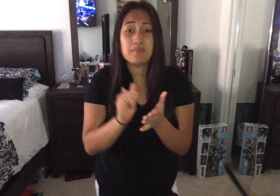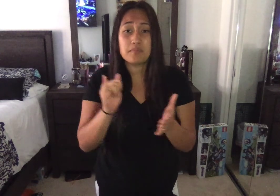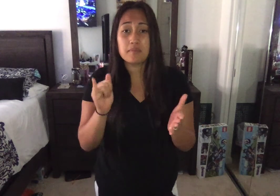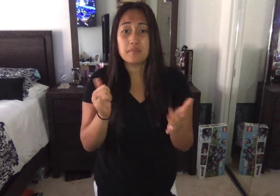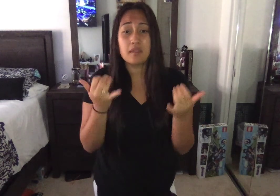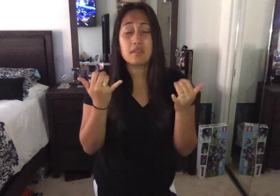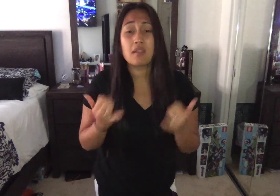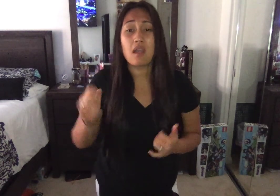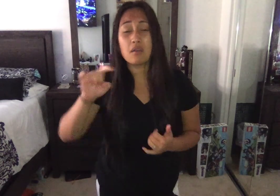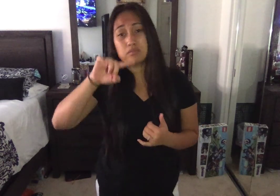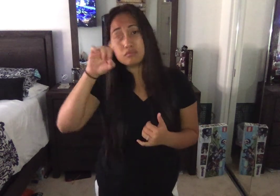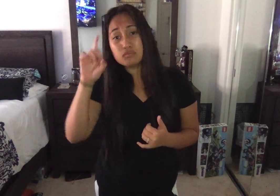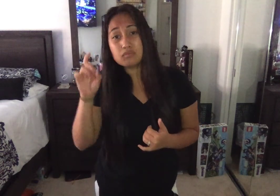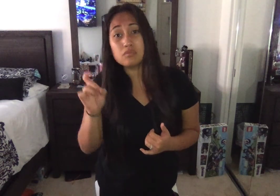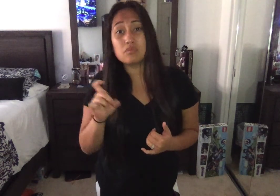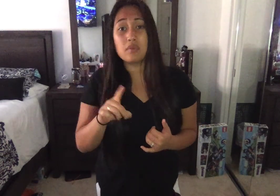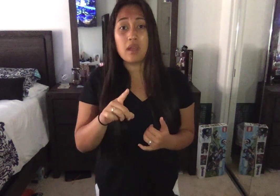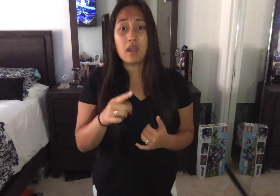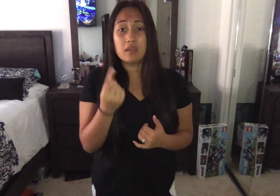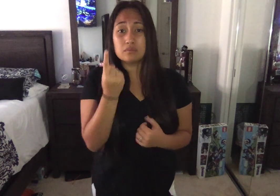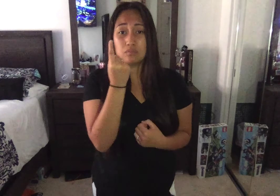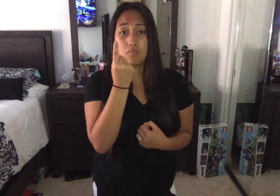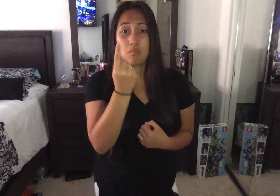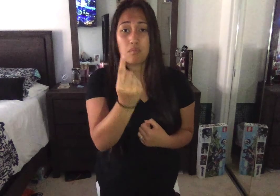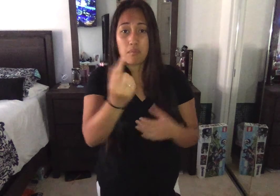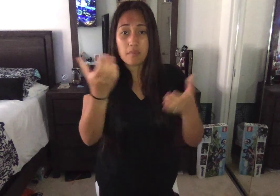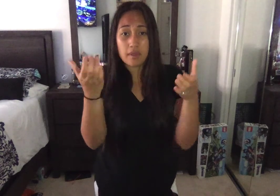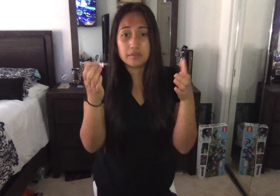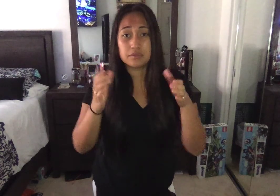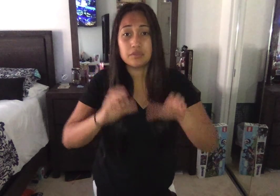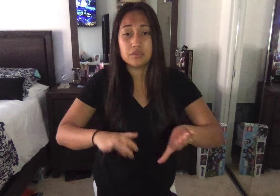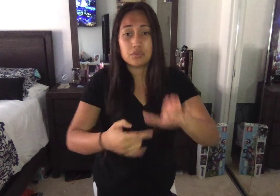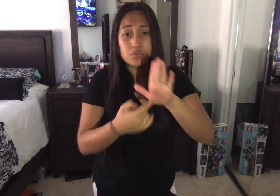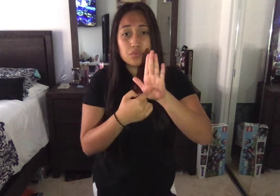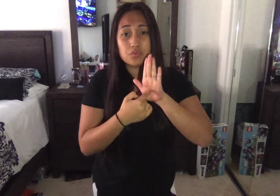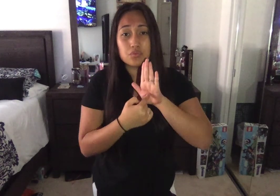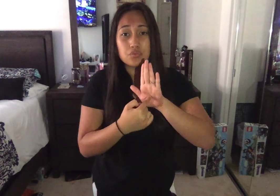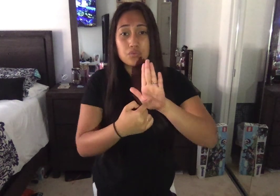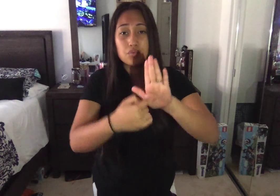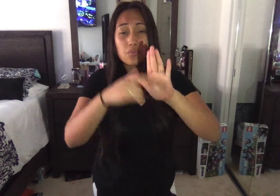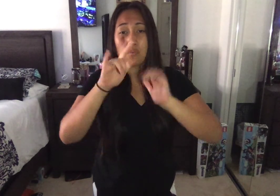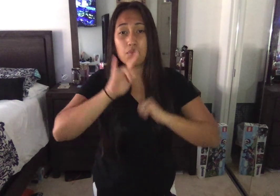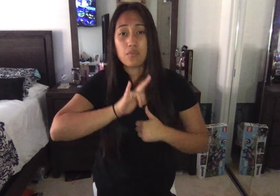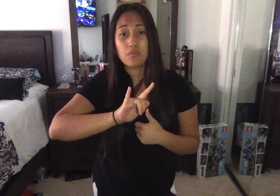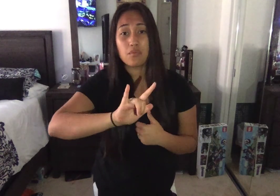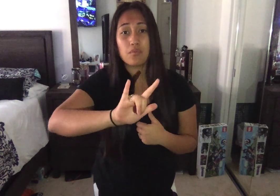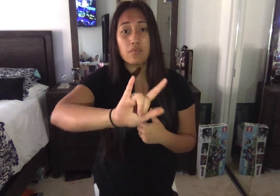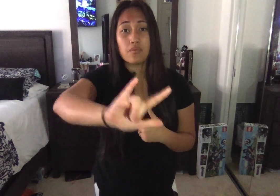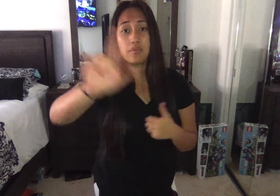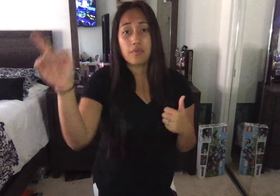is for a chance to prove that I love you From the